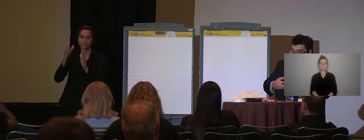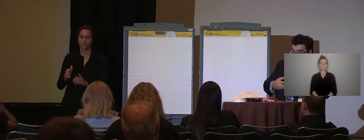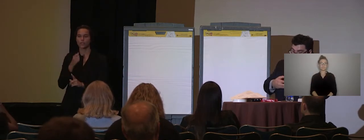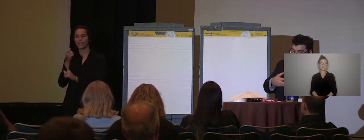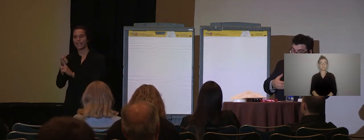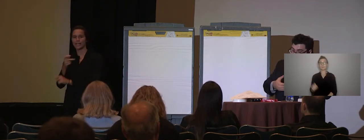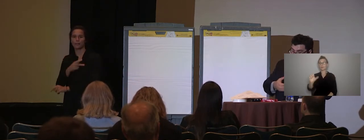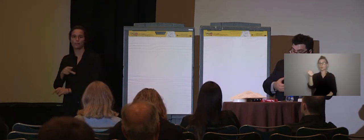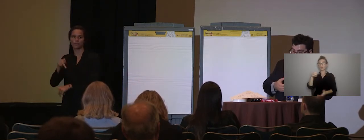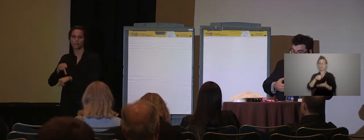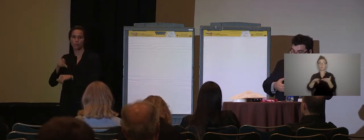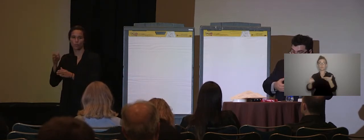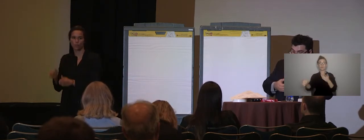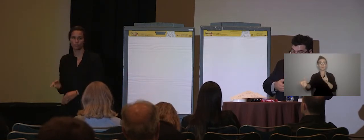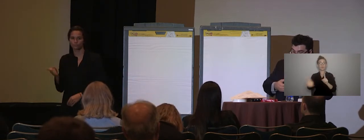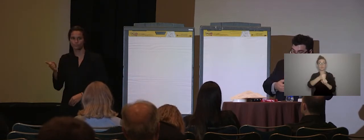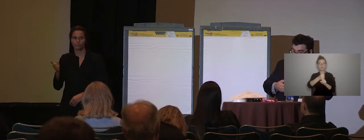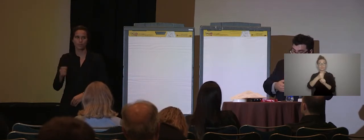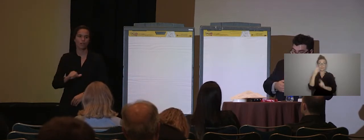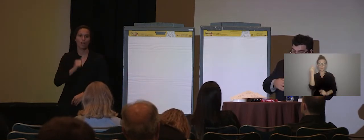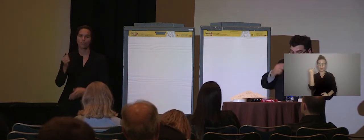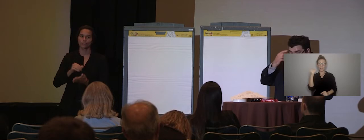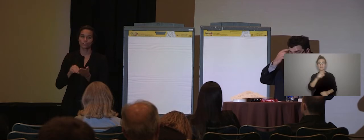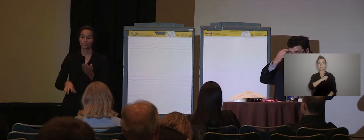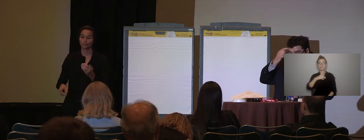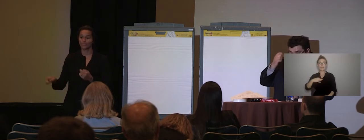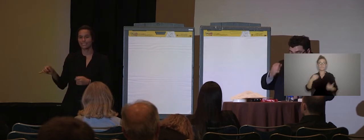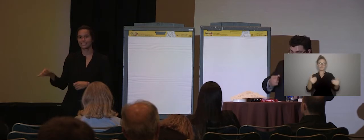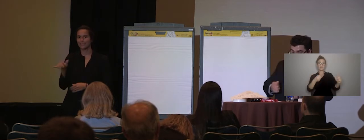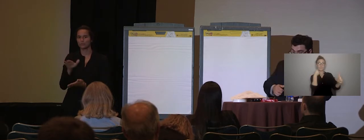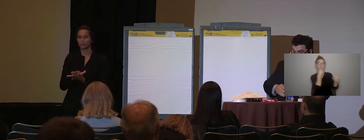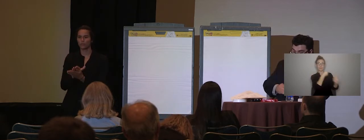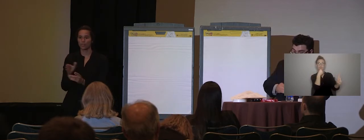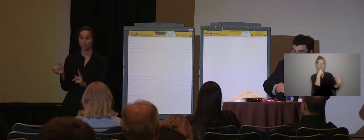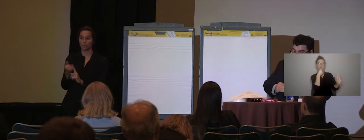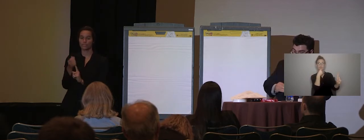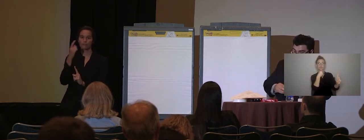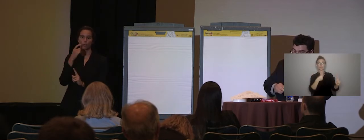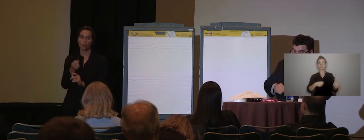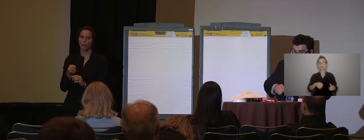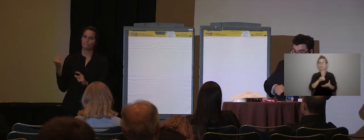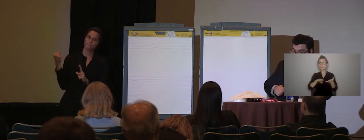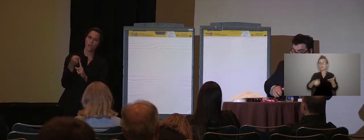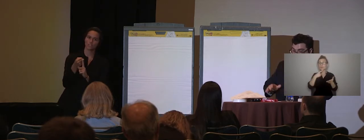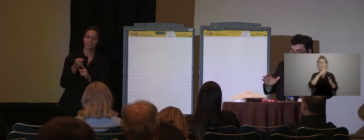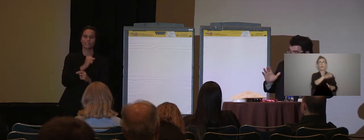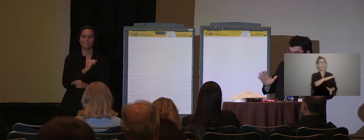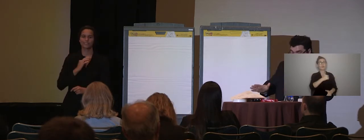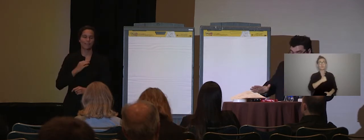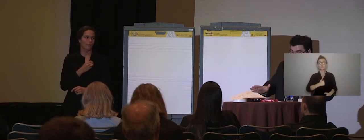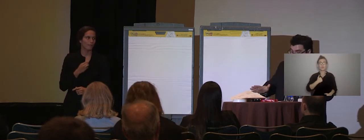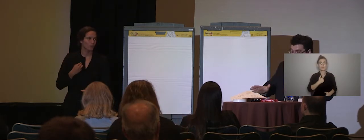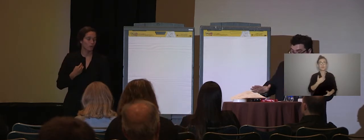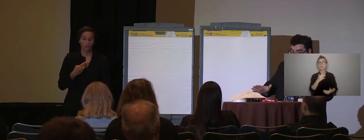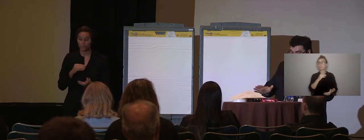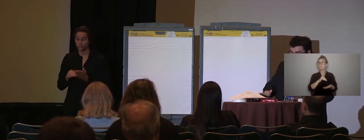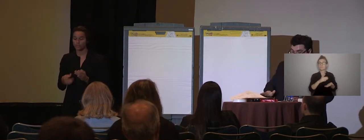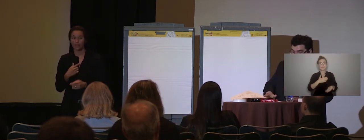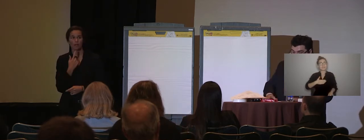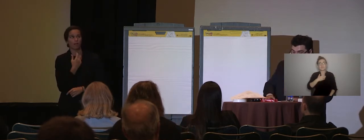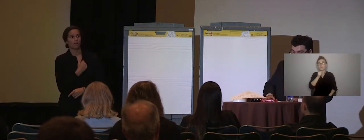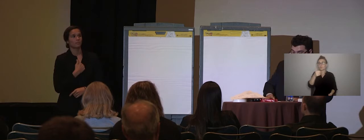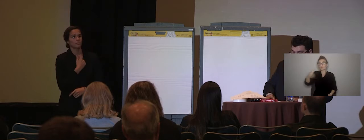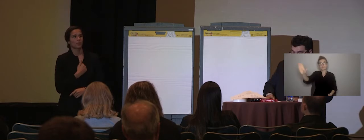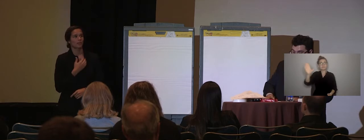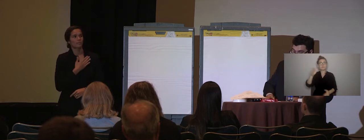And another student at that same school was arrested for punching a staff member. And the student said, "I'm sorry for hitting you. Please